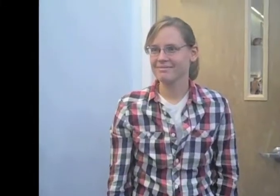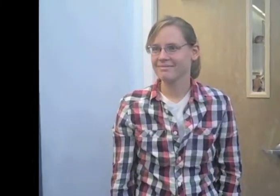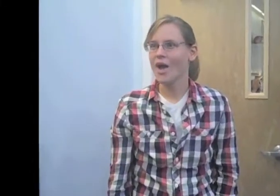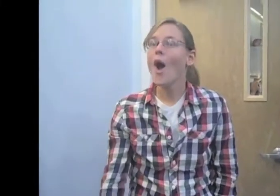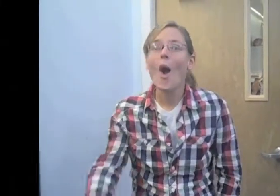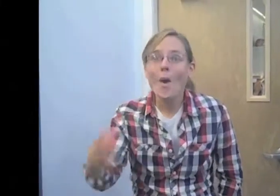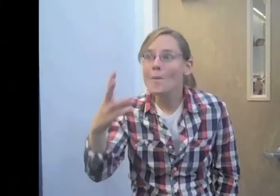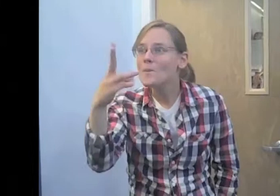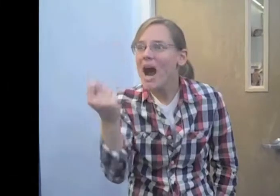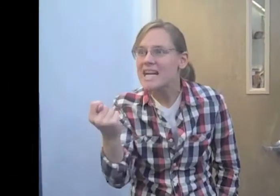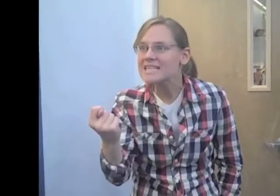What?